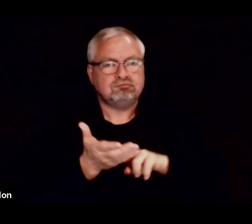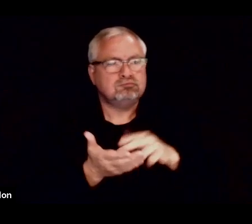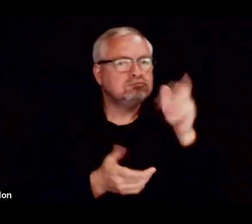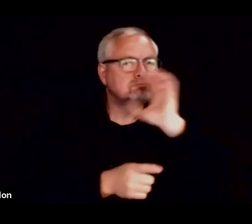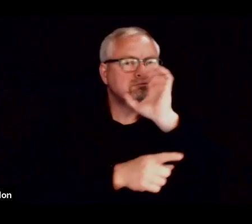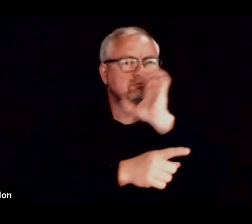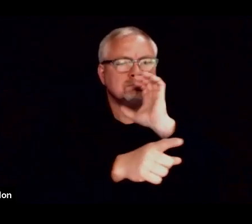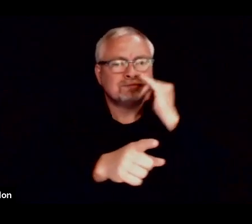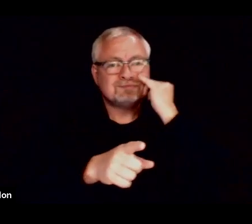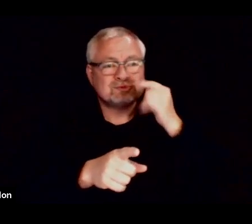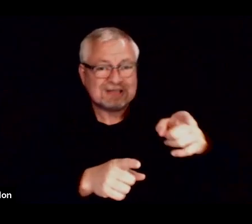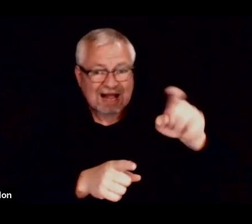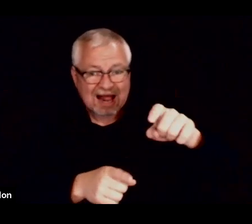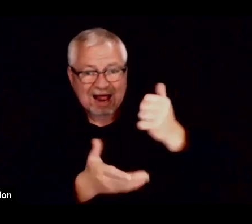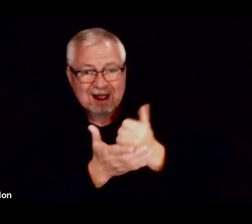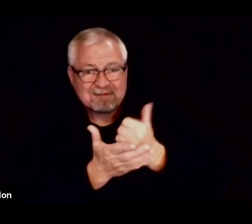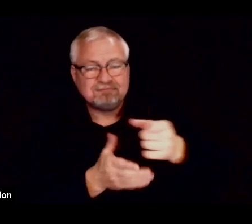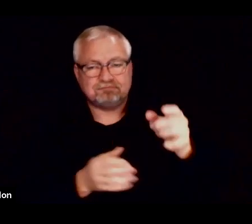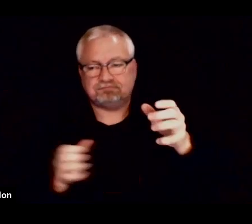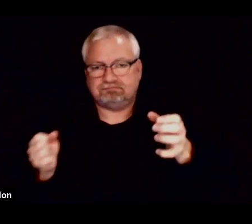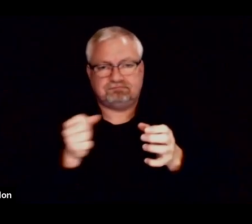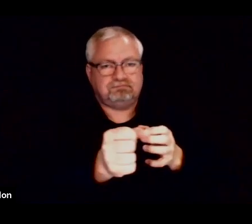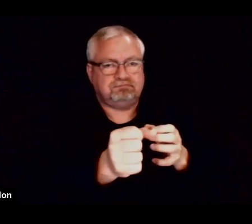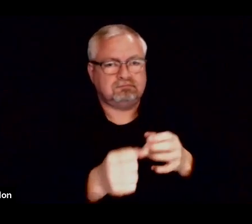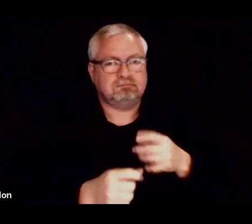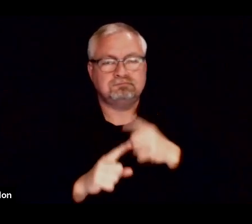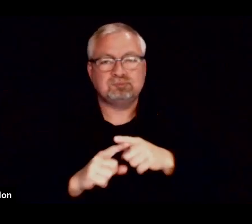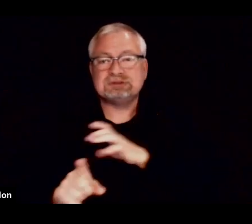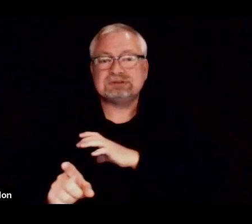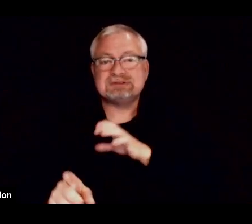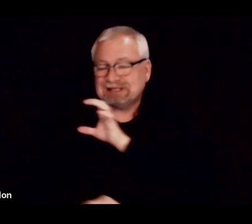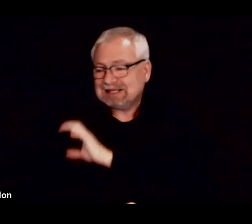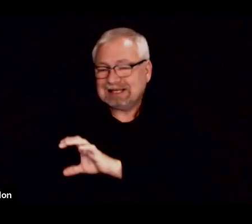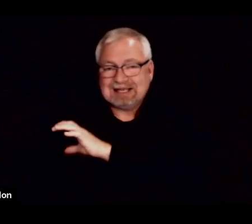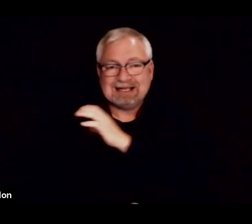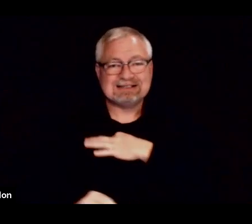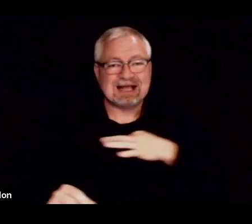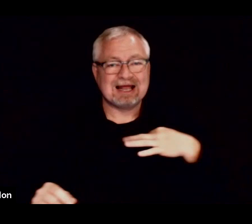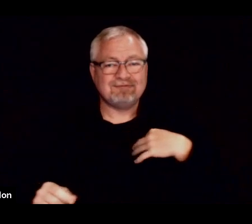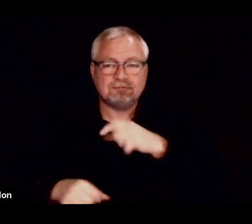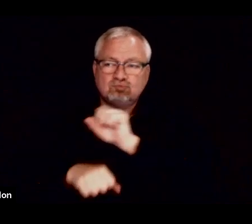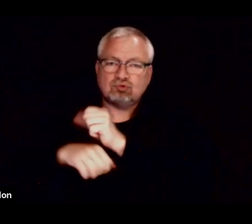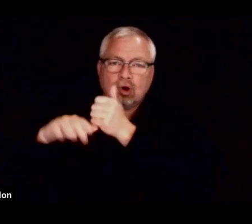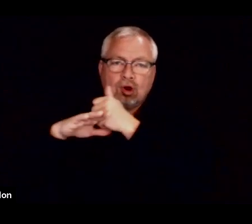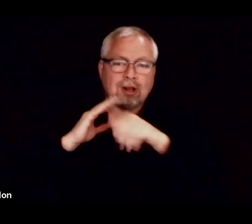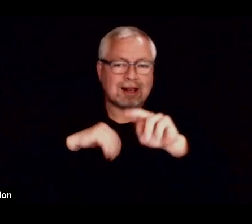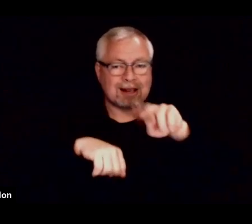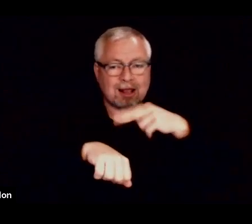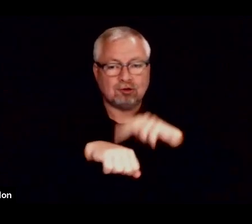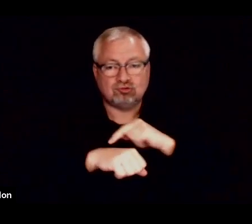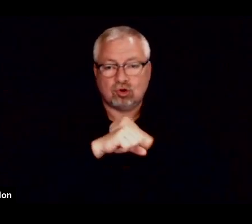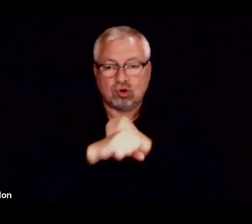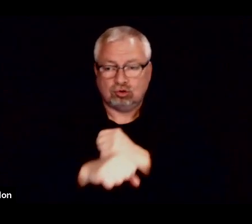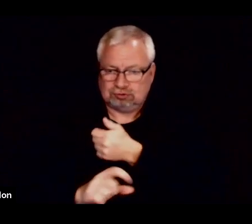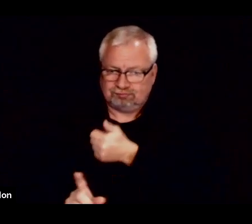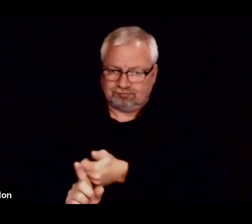as clinical staff from the National Guard who can be part of that system. We